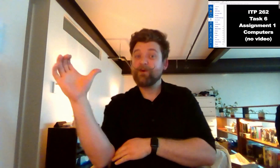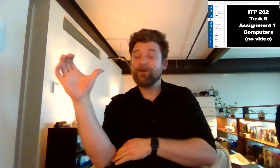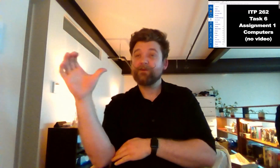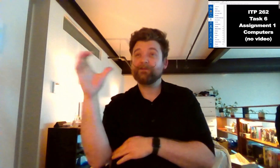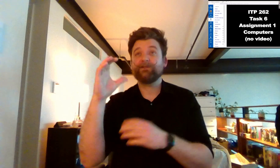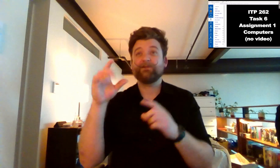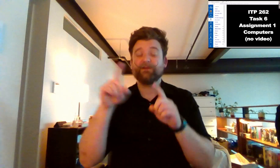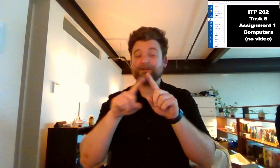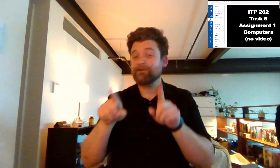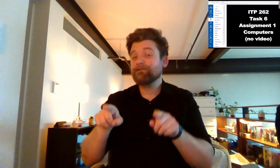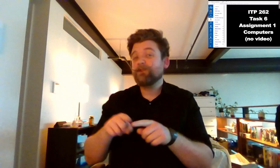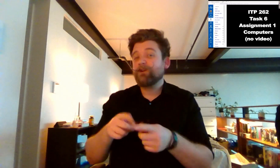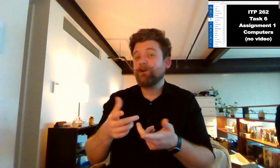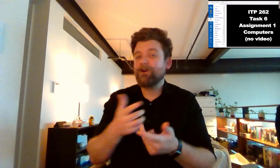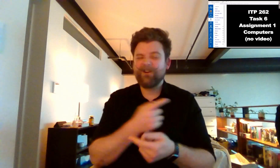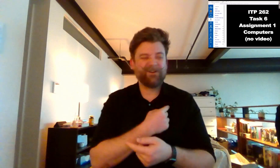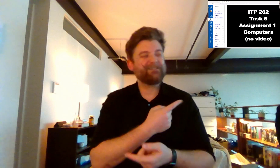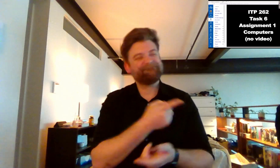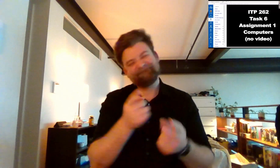grandchildren. You know,